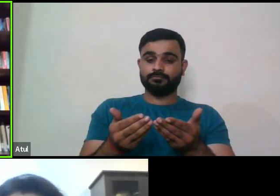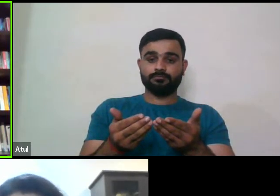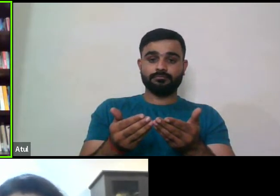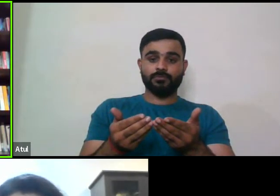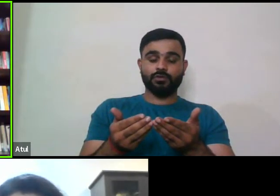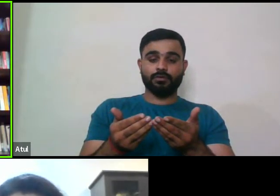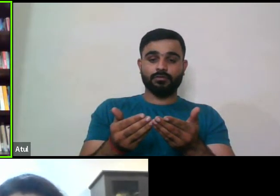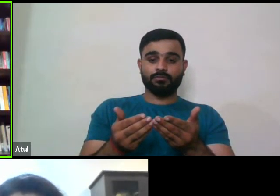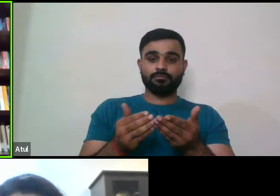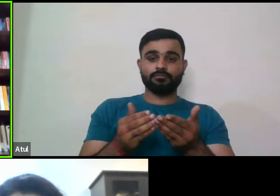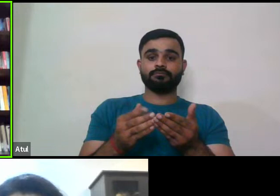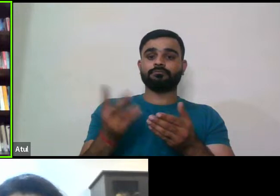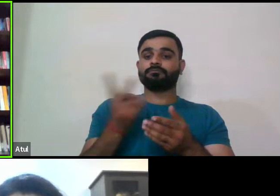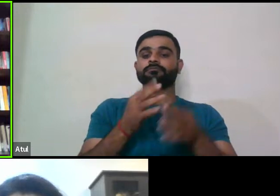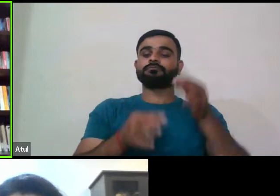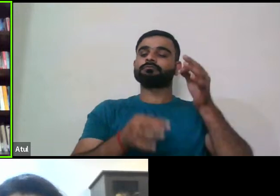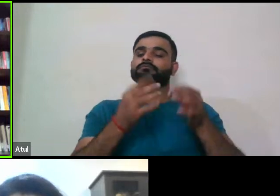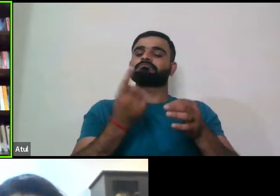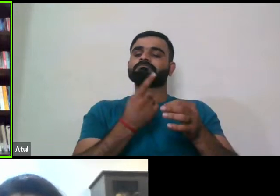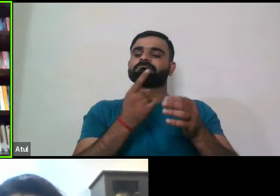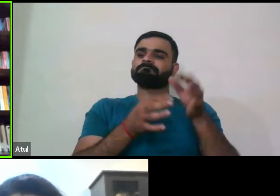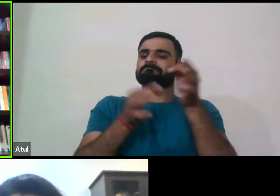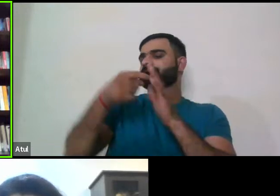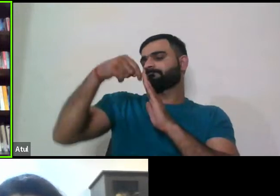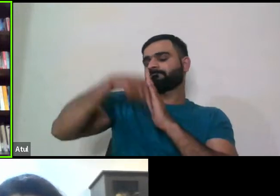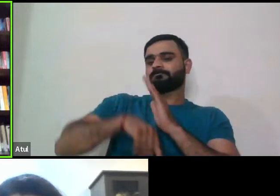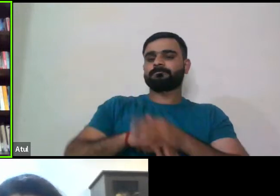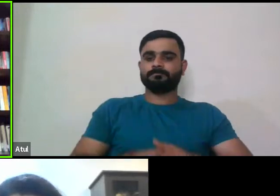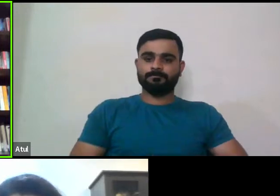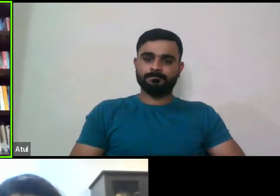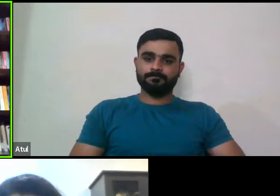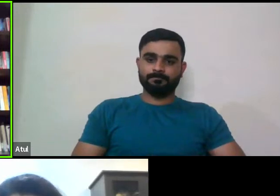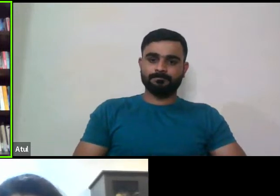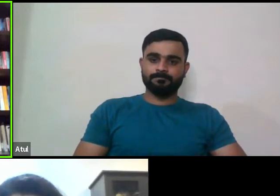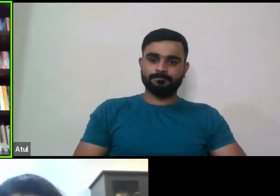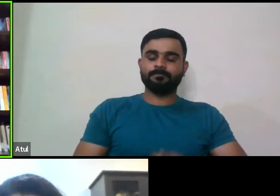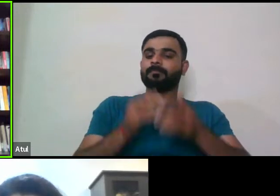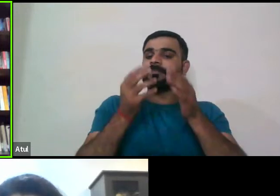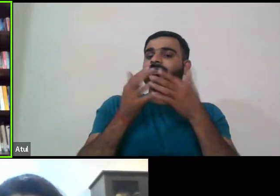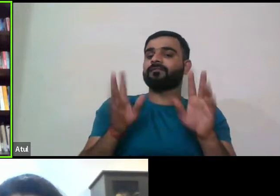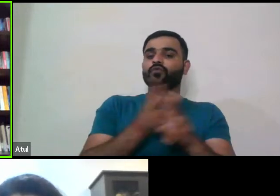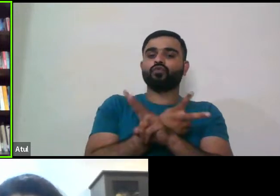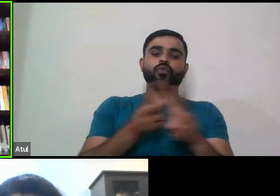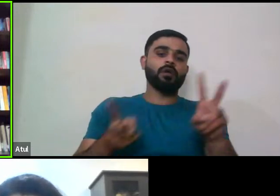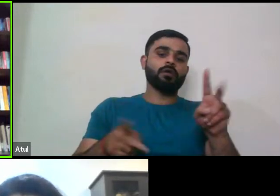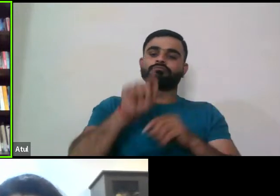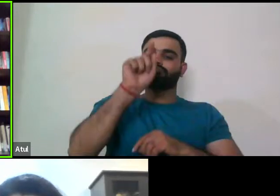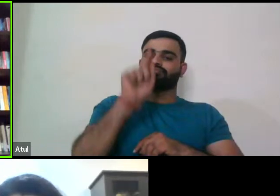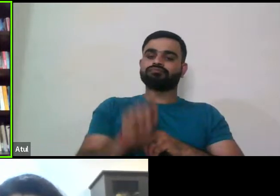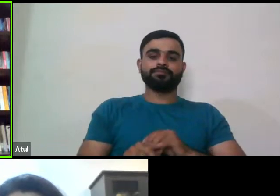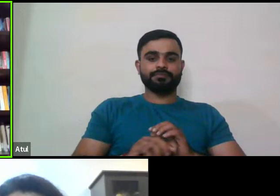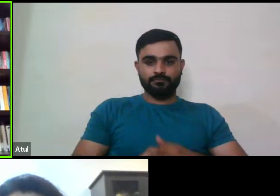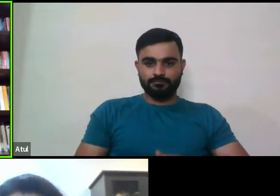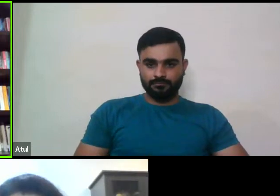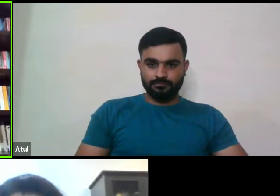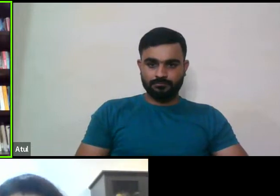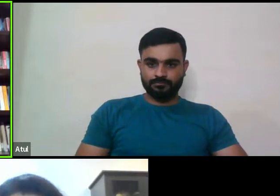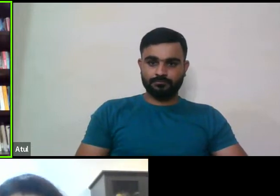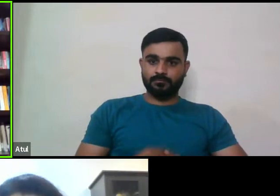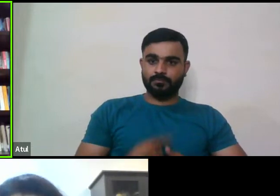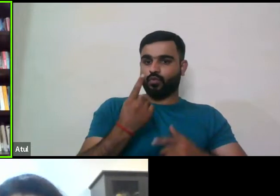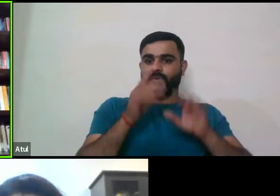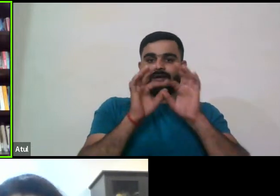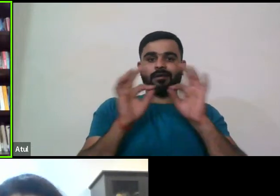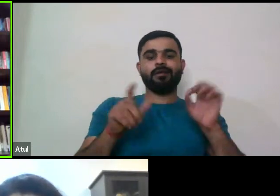it's not dependent just on the discretion without any kind of guidance of one